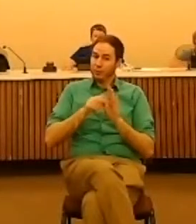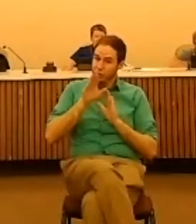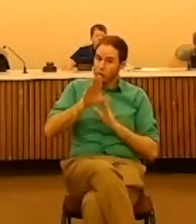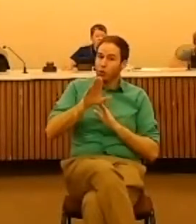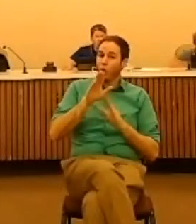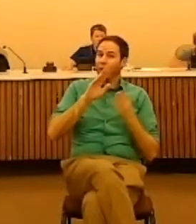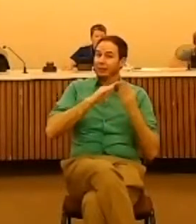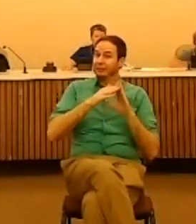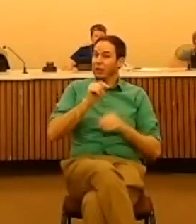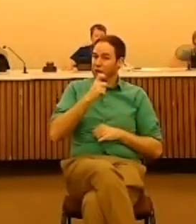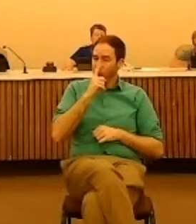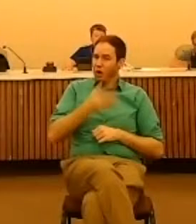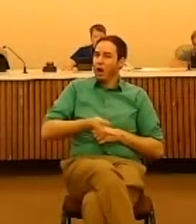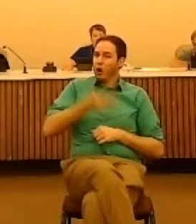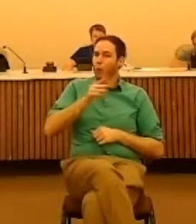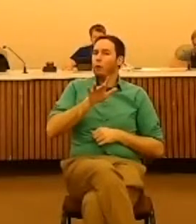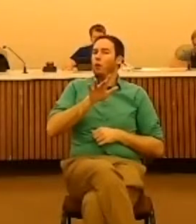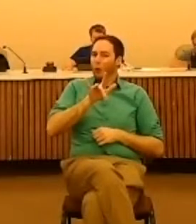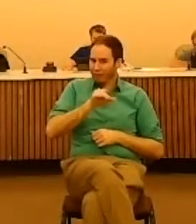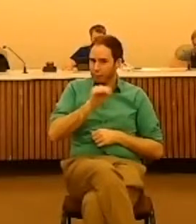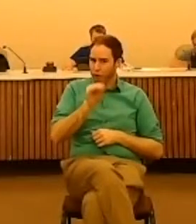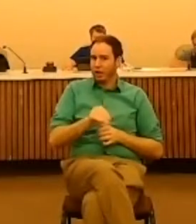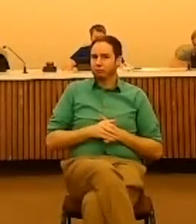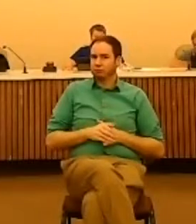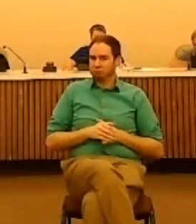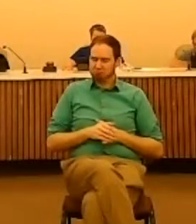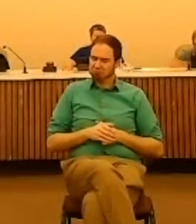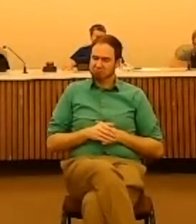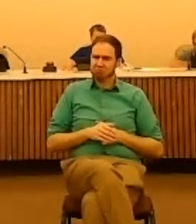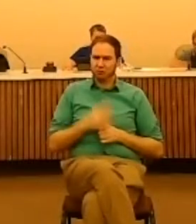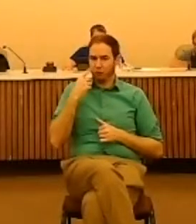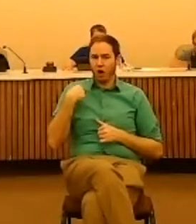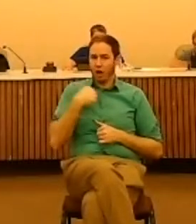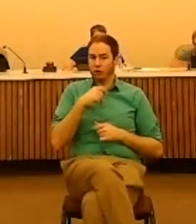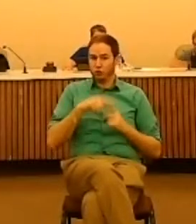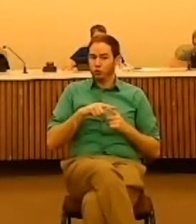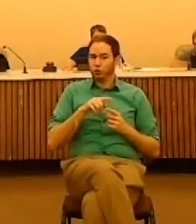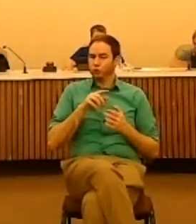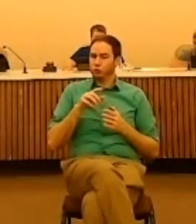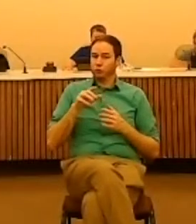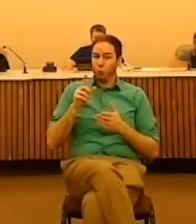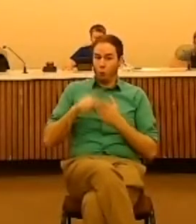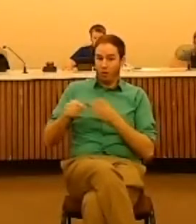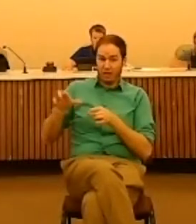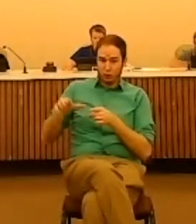town taxes would go up 25% for us to do the same thing.